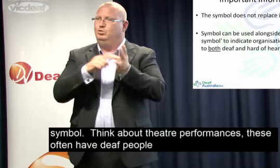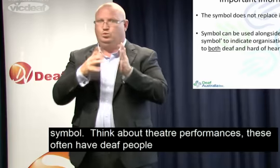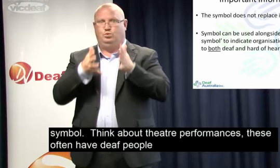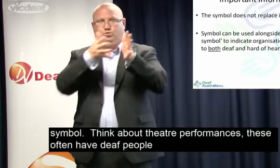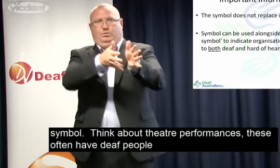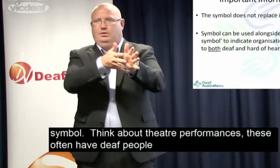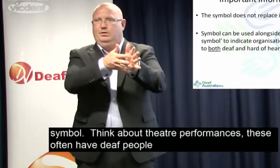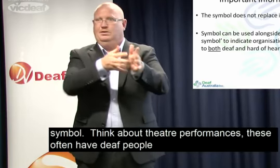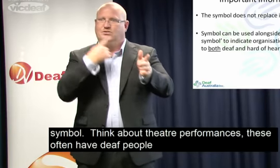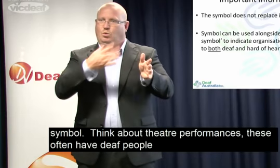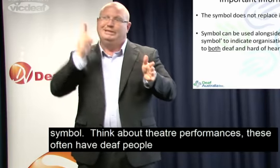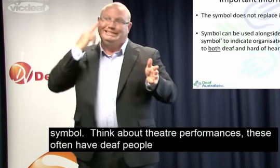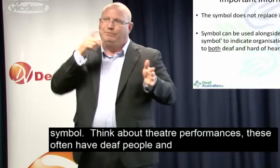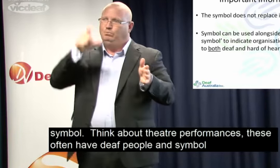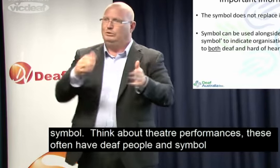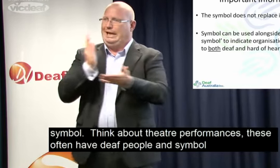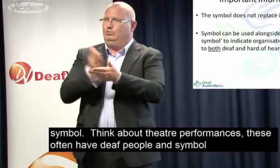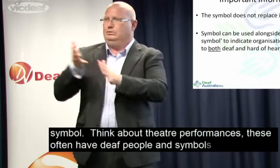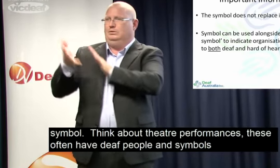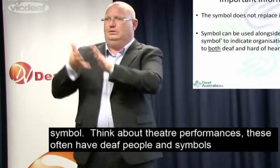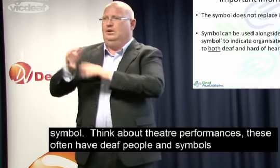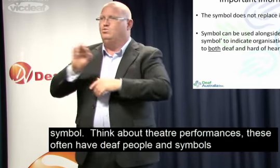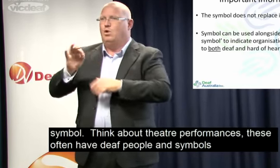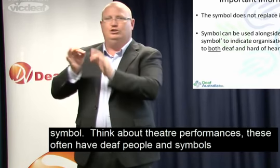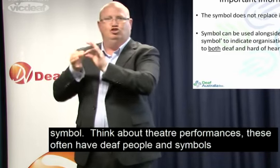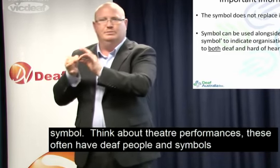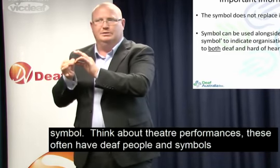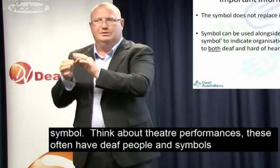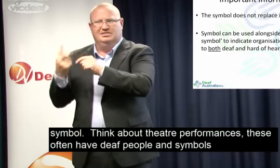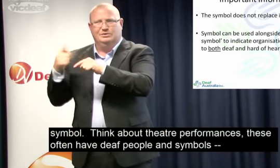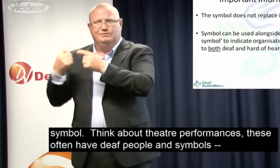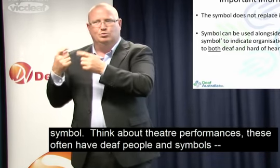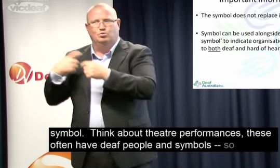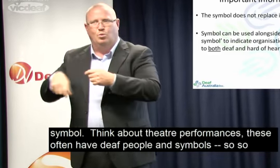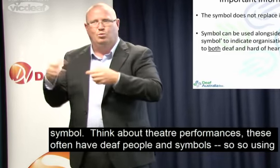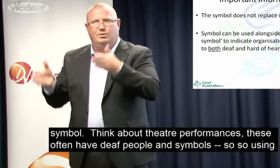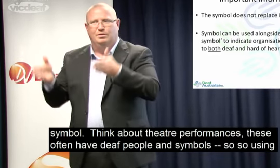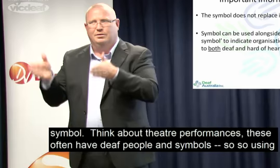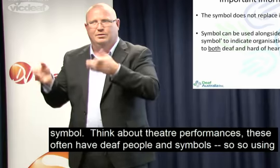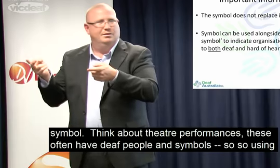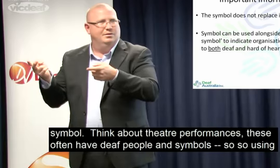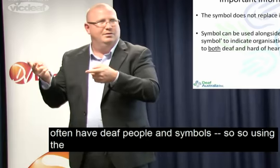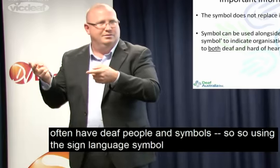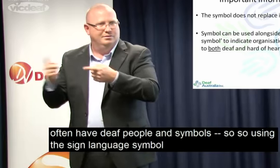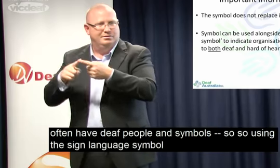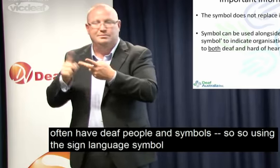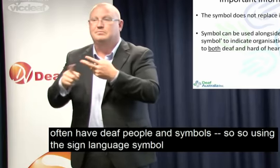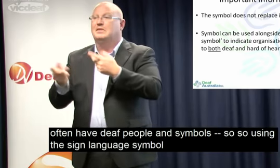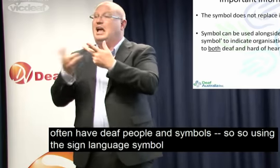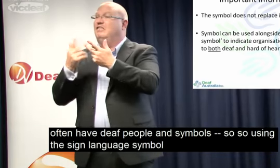currently provided. So using that sign language symbol so that they understand it's a deaf person who's signing, and that's different from the interpreter role, because